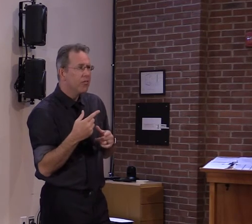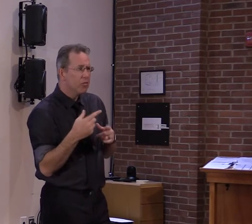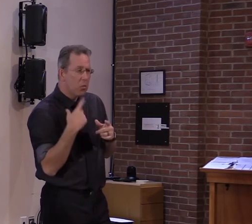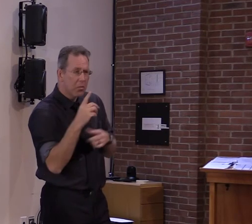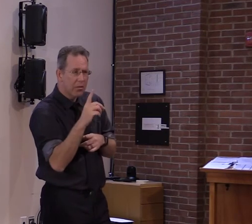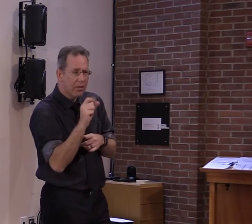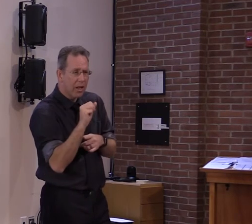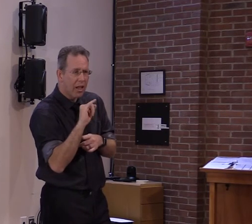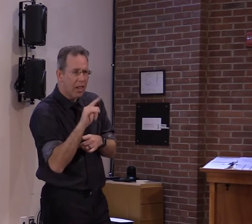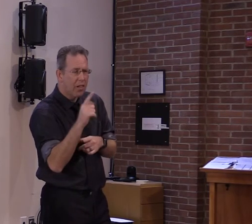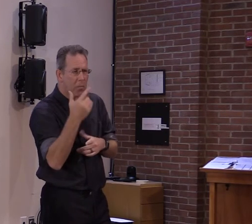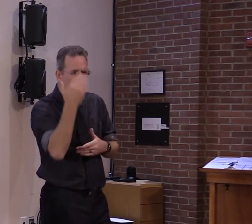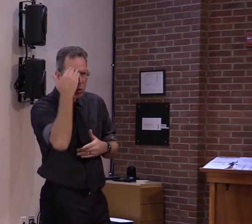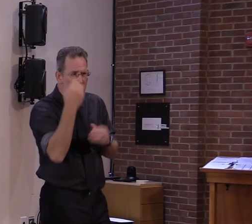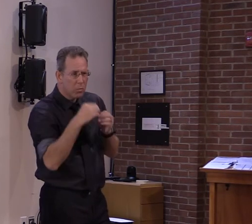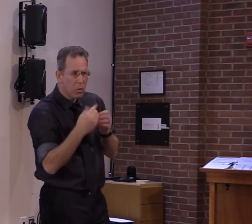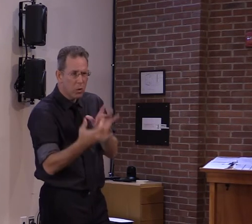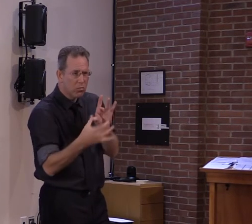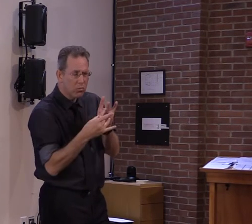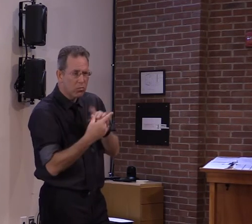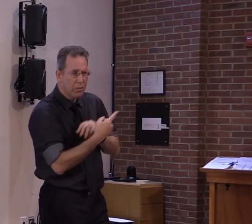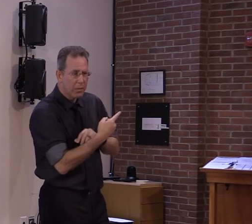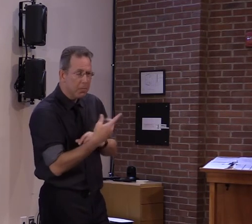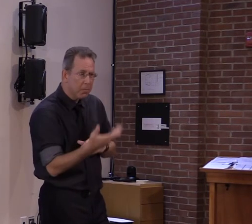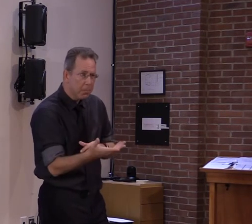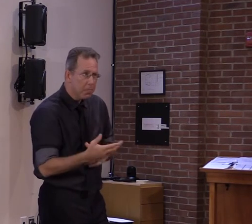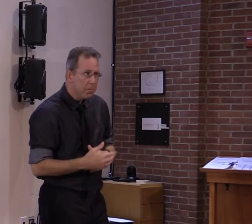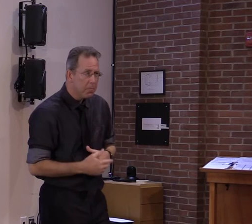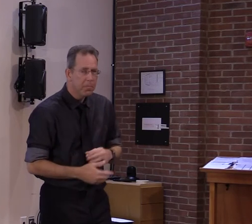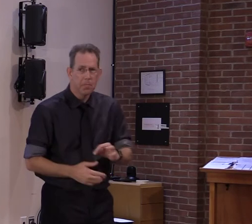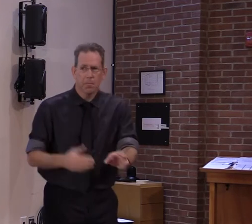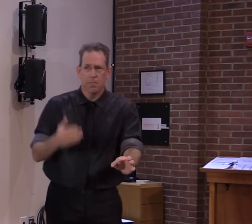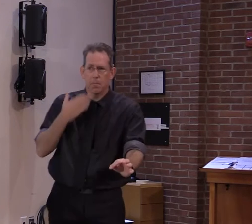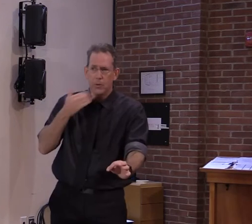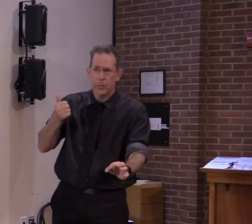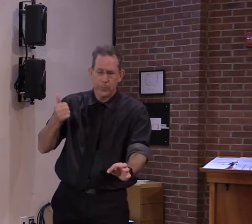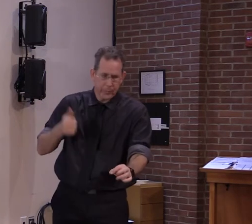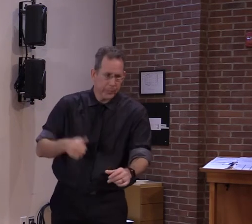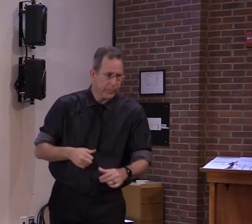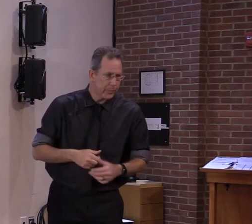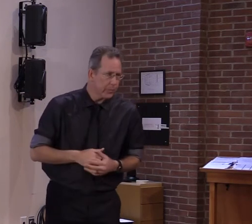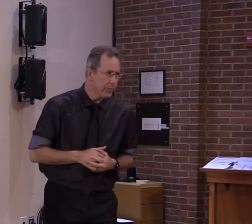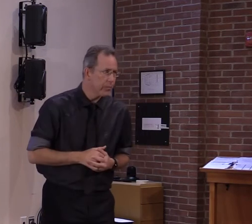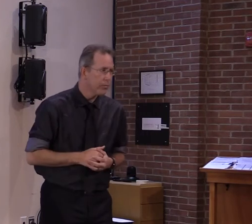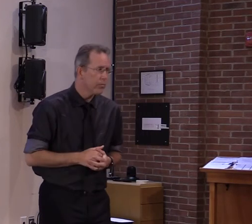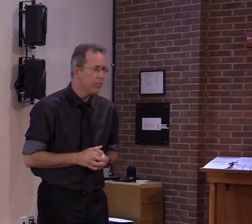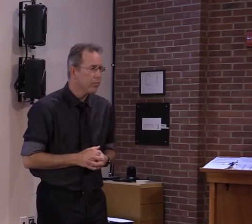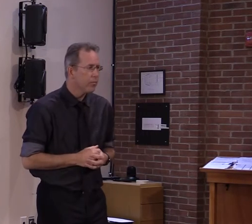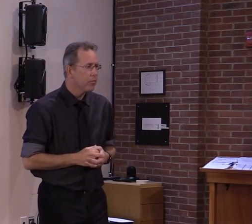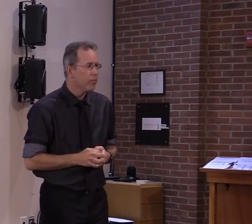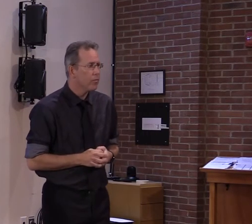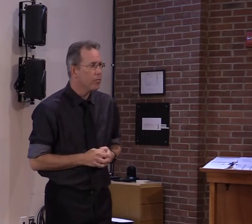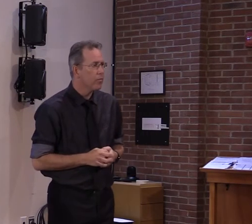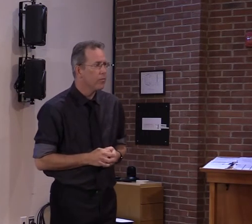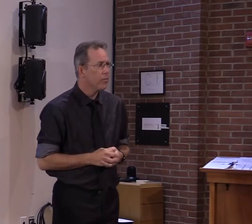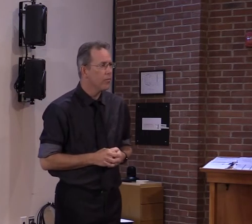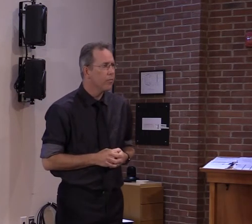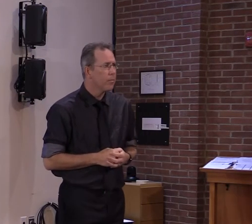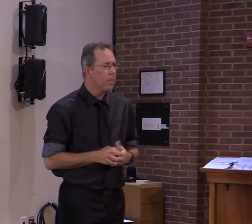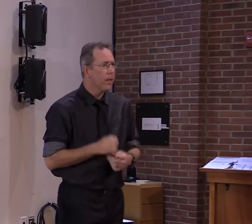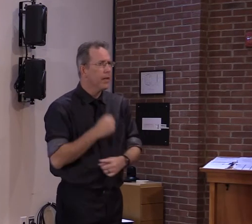case. Thank you very much. Why I'm up here, can I also, because I've seen